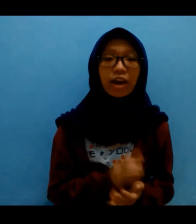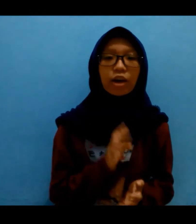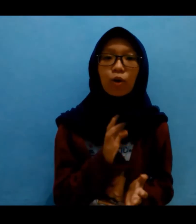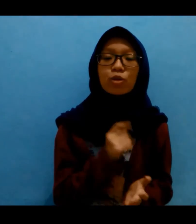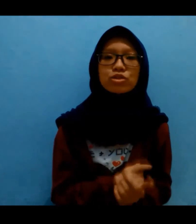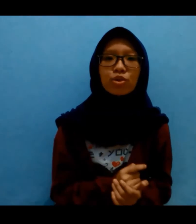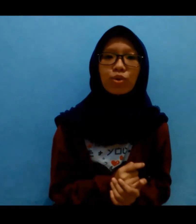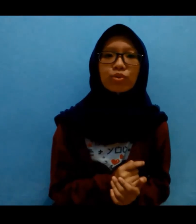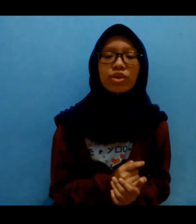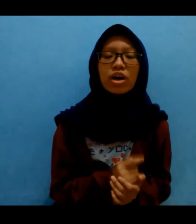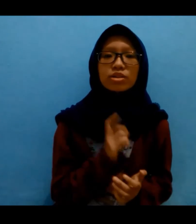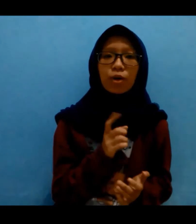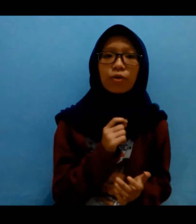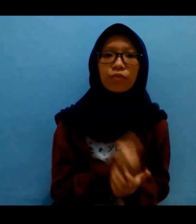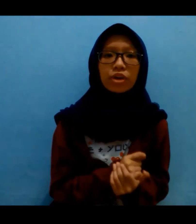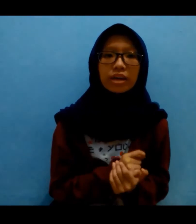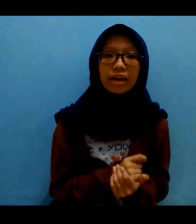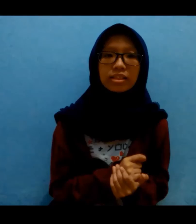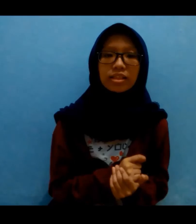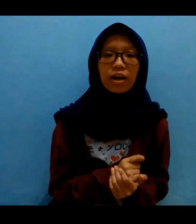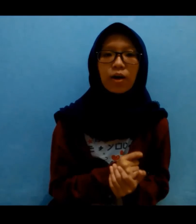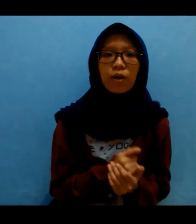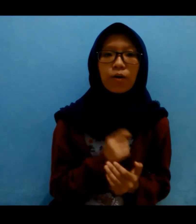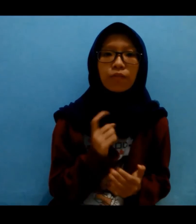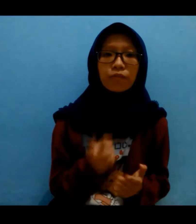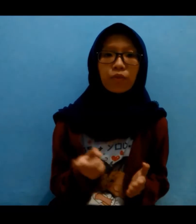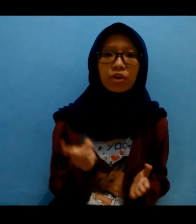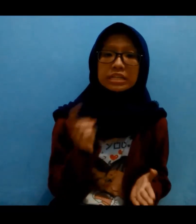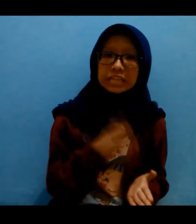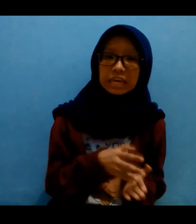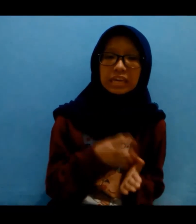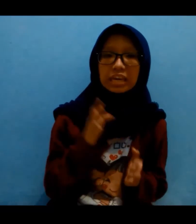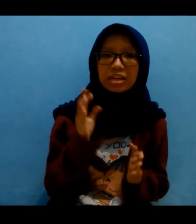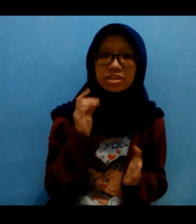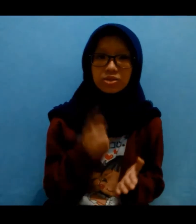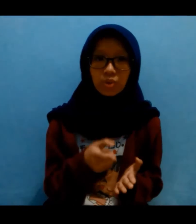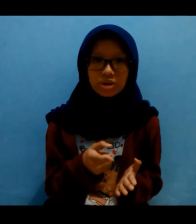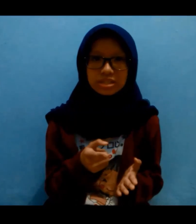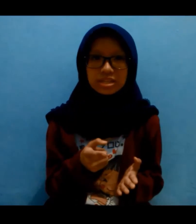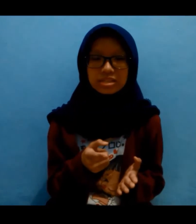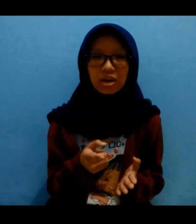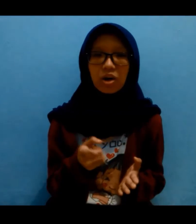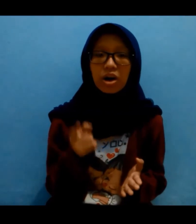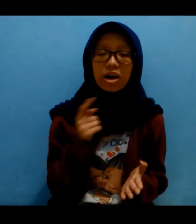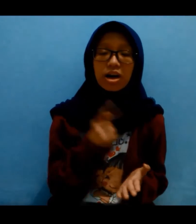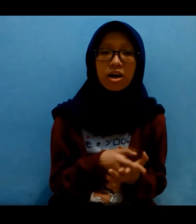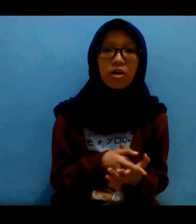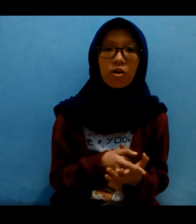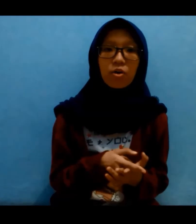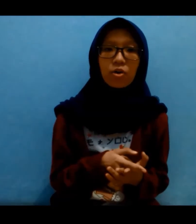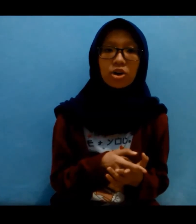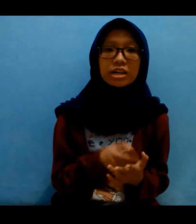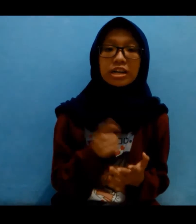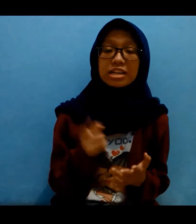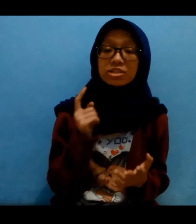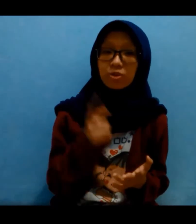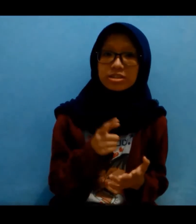And also, don't forget for checking the sources or the